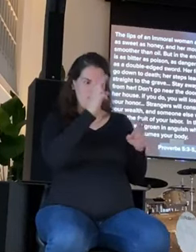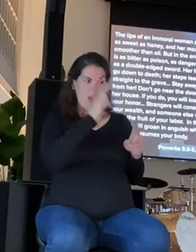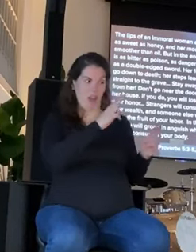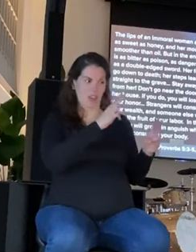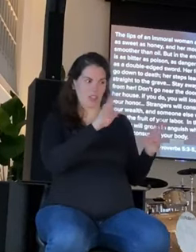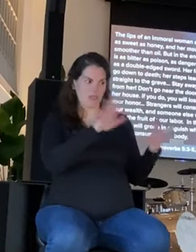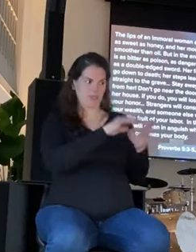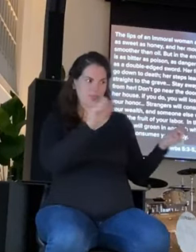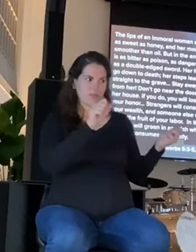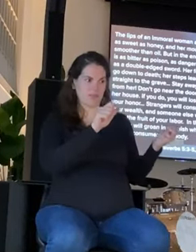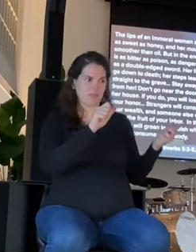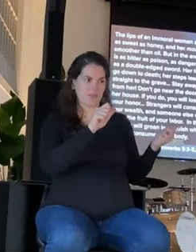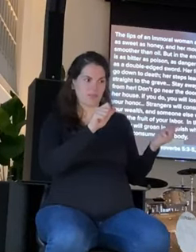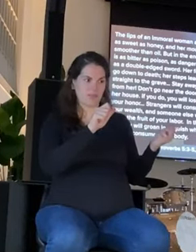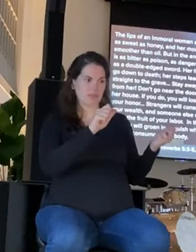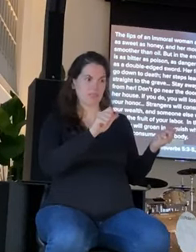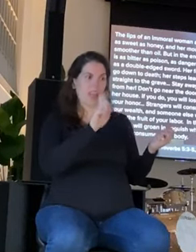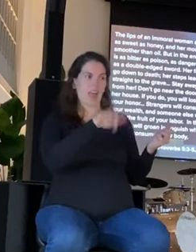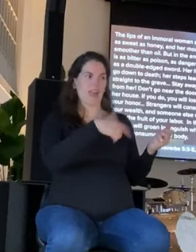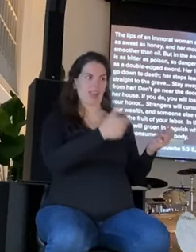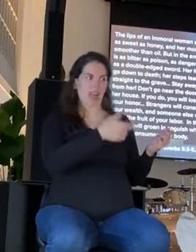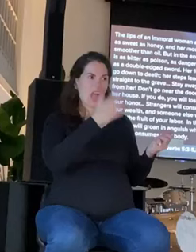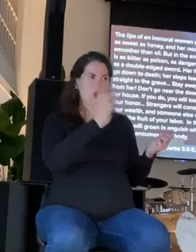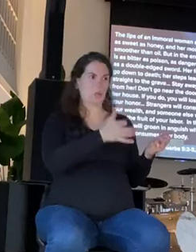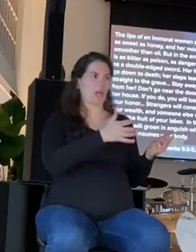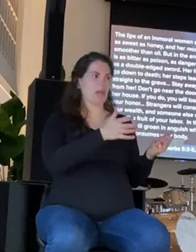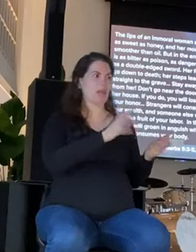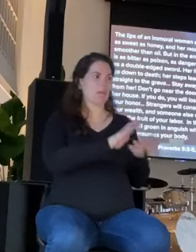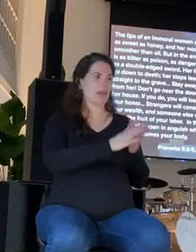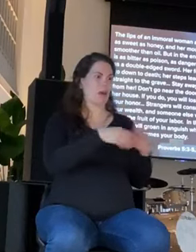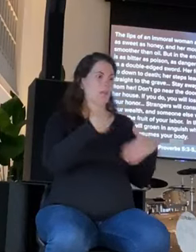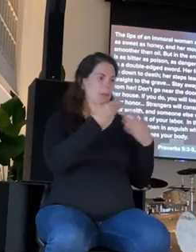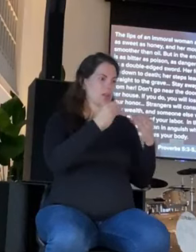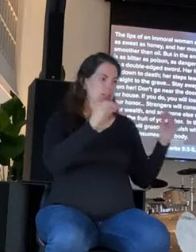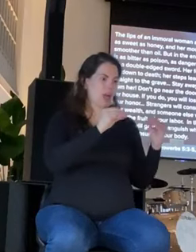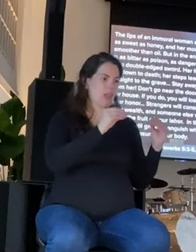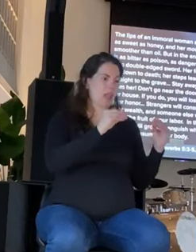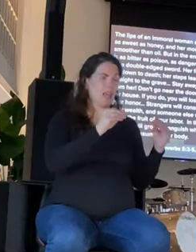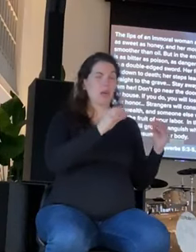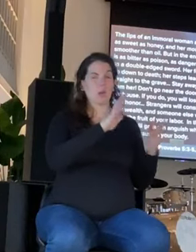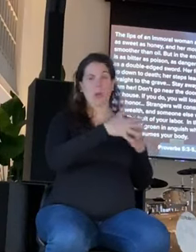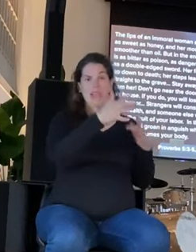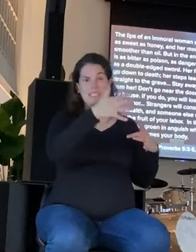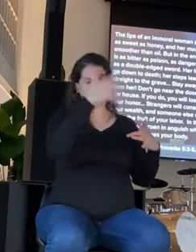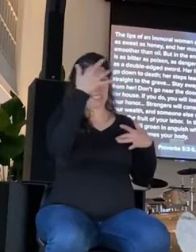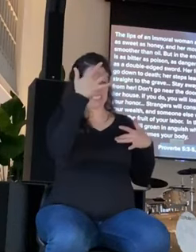someone else will enjoy the fruit of your labor. And in the end, you will groan in anguish when disease consumes your body.